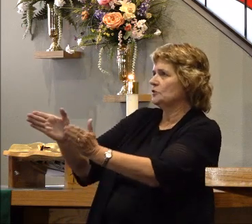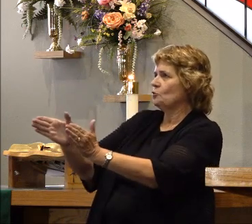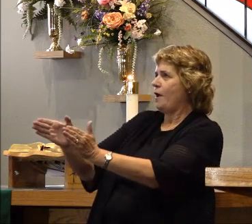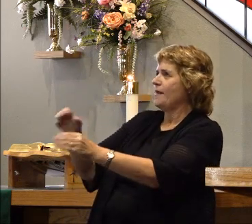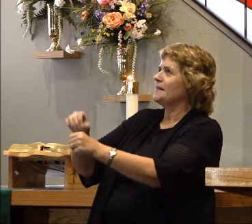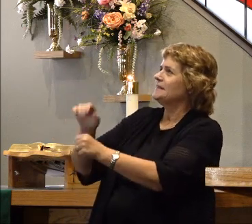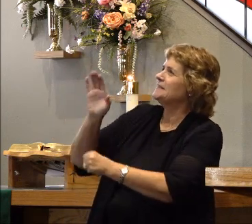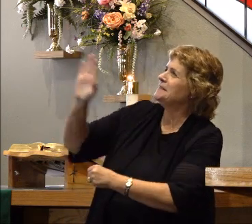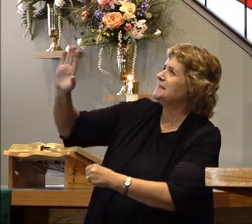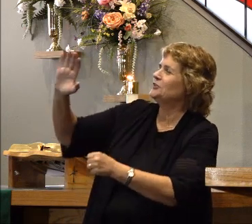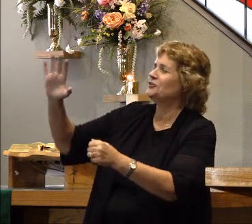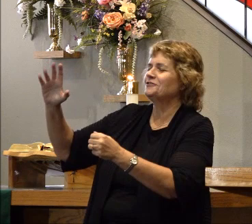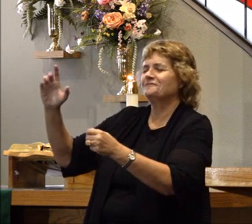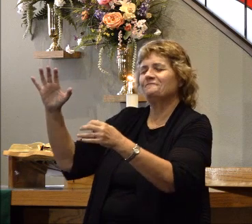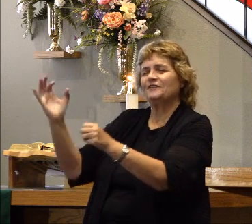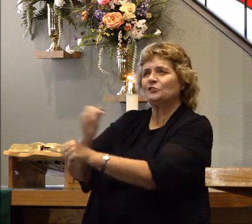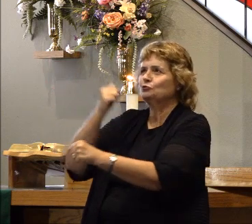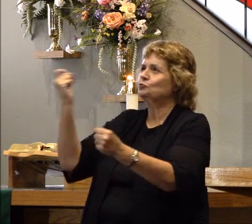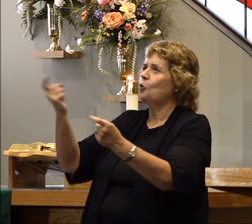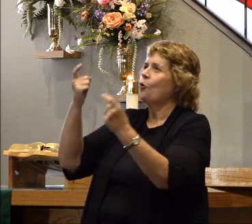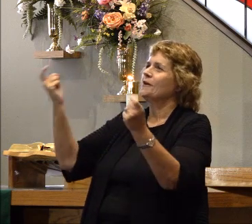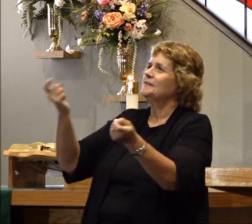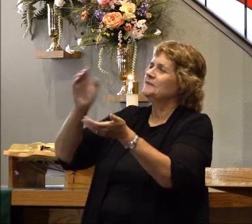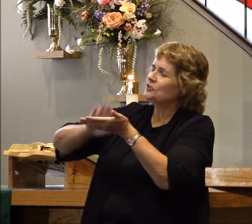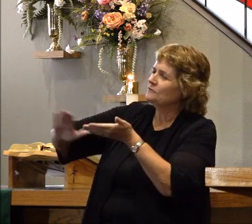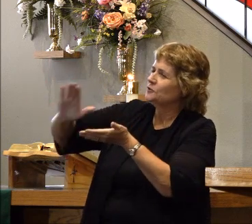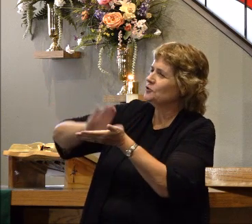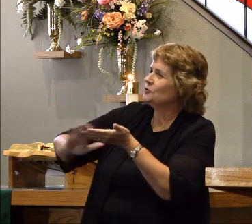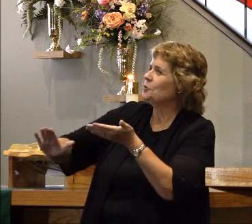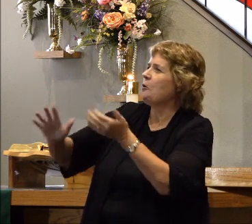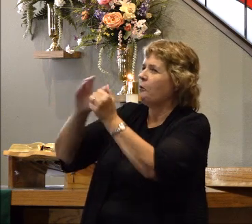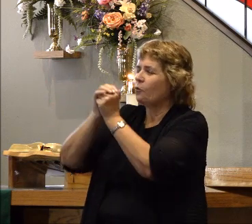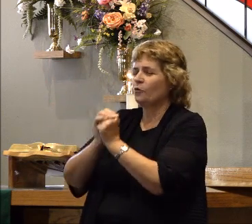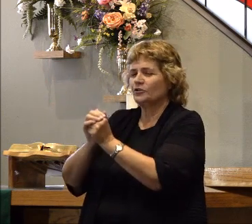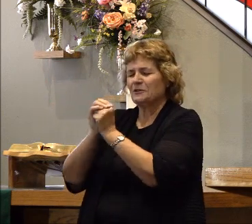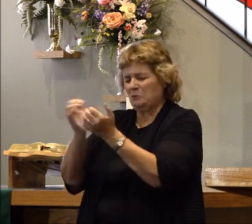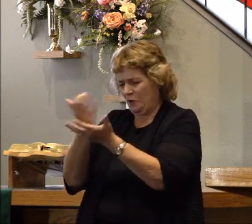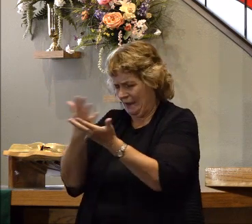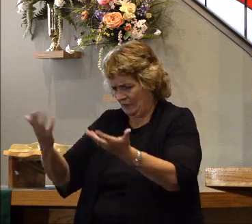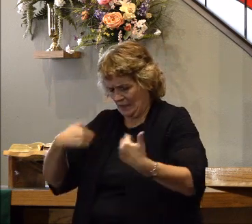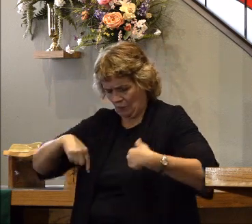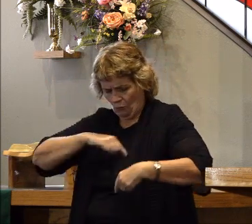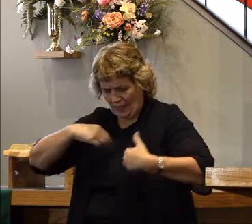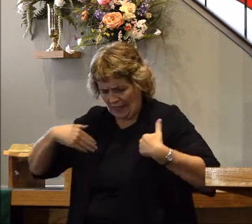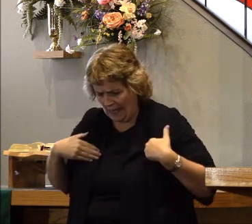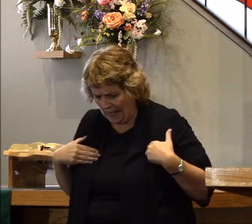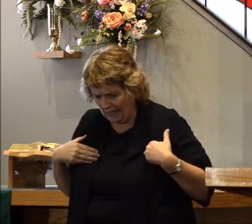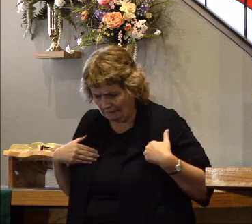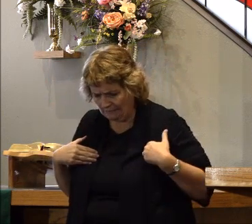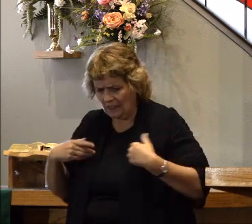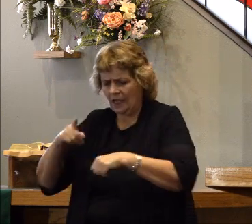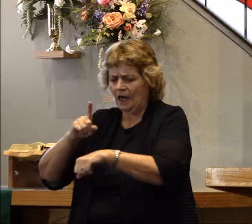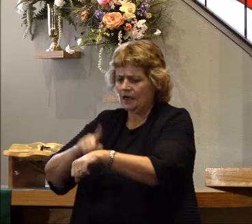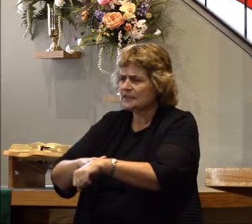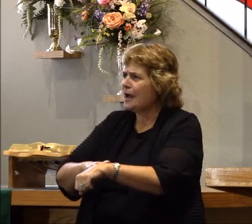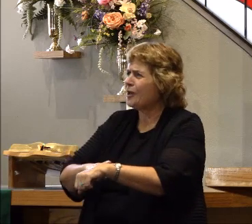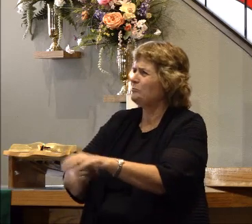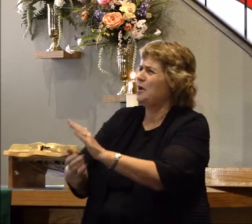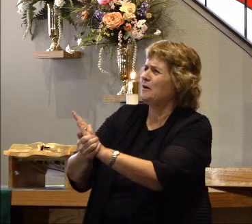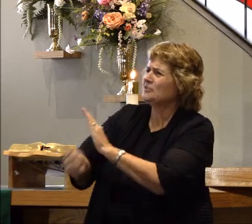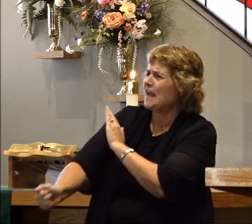forgiveness, worshiping with all that we are, with our time, our talents, even our treasures, as